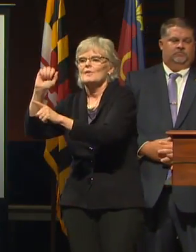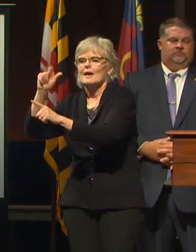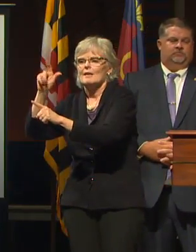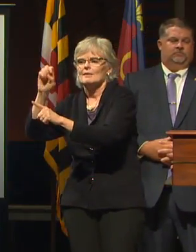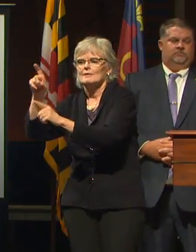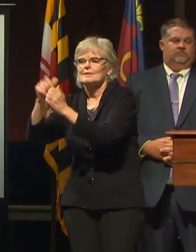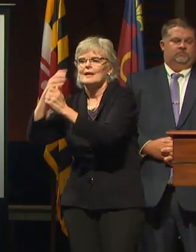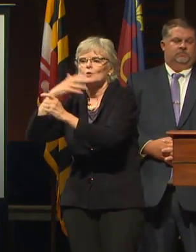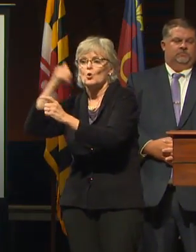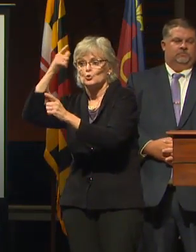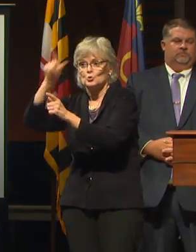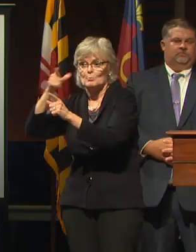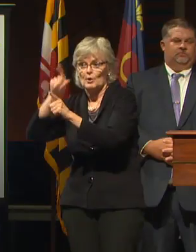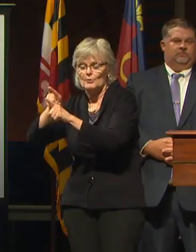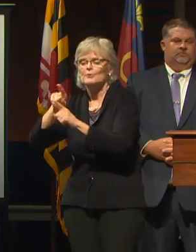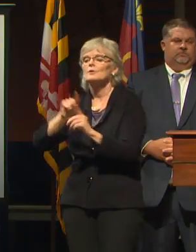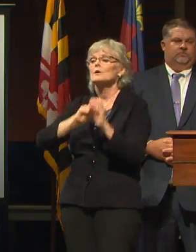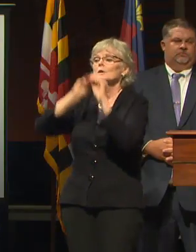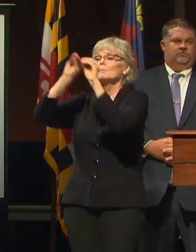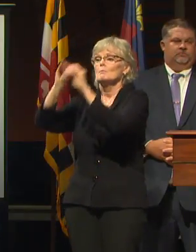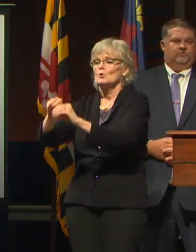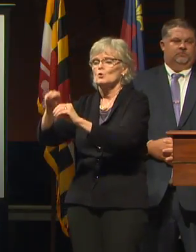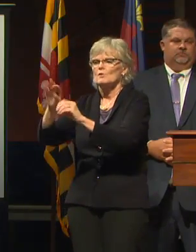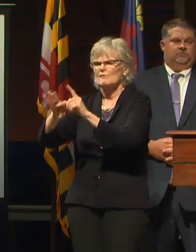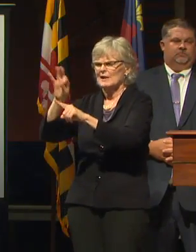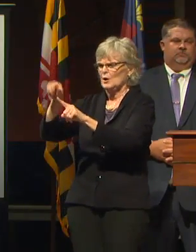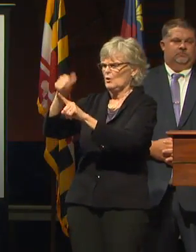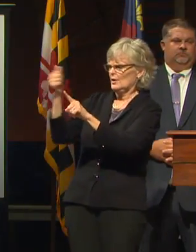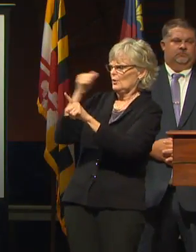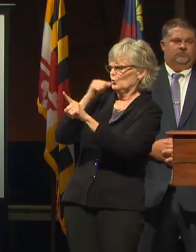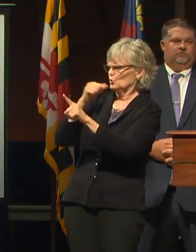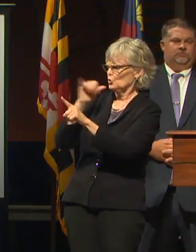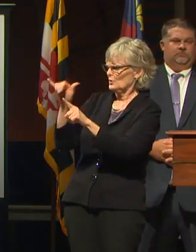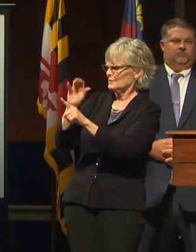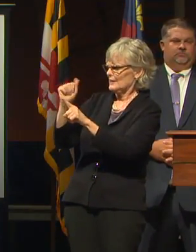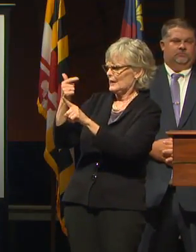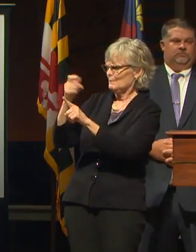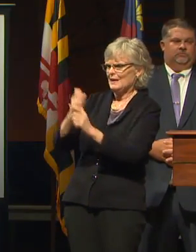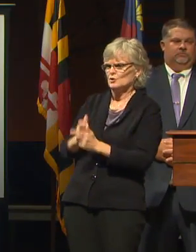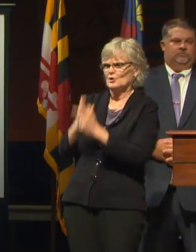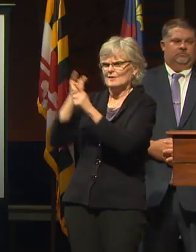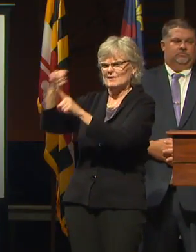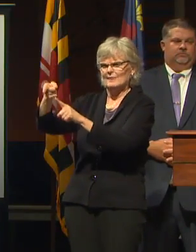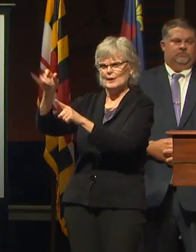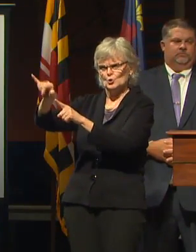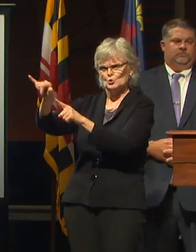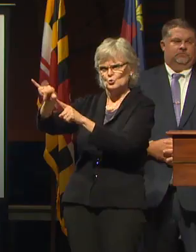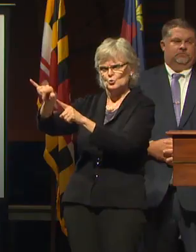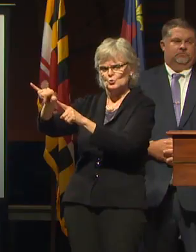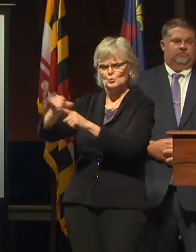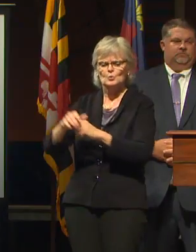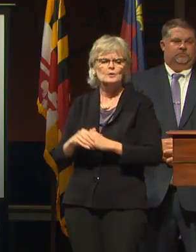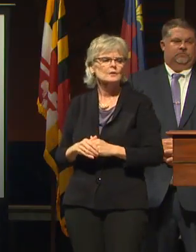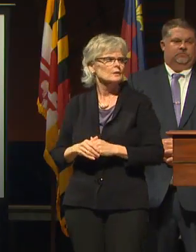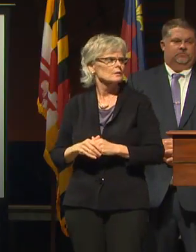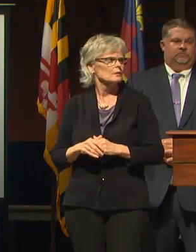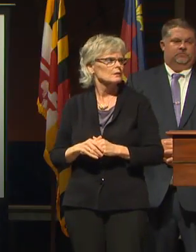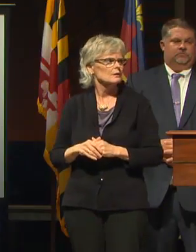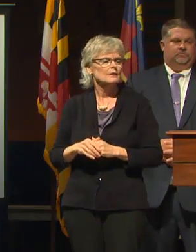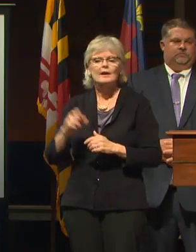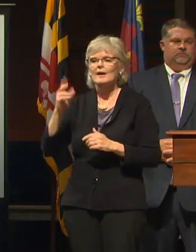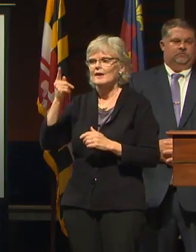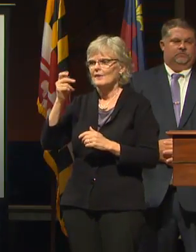brothers. When she gets there, she finds out that there's another girl her same age that's staying in the house as well. It's not